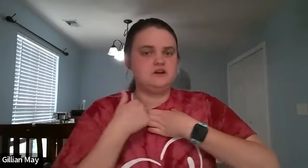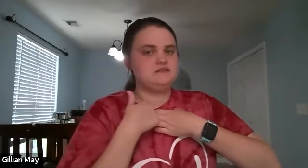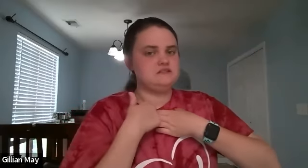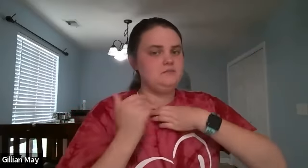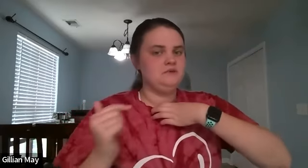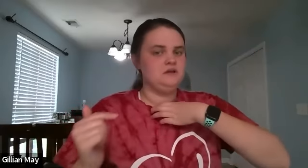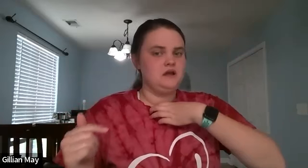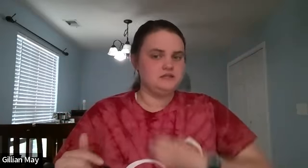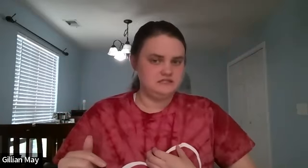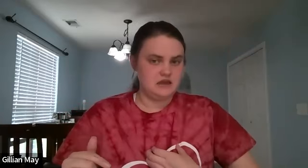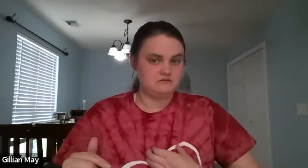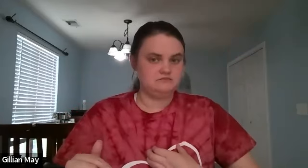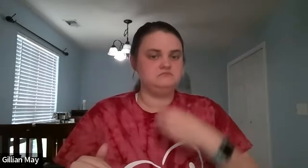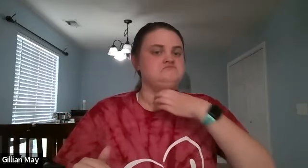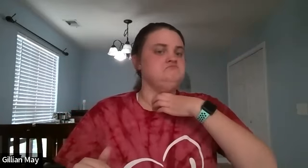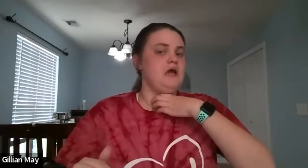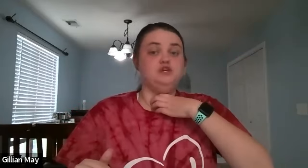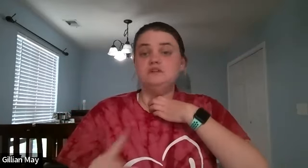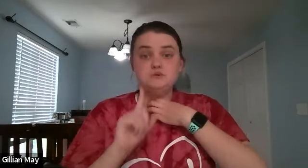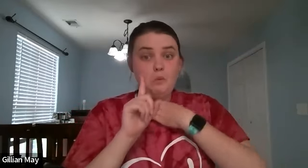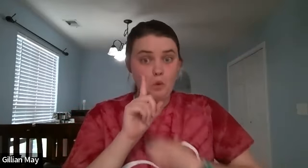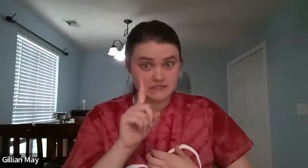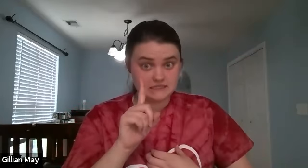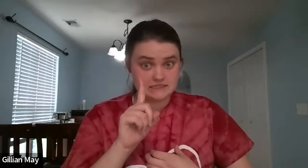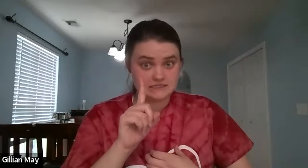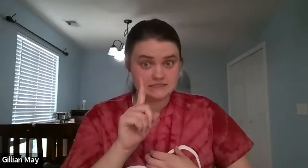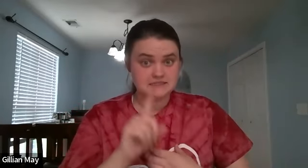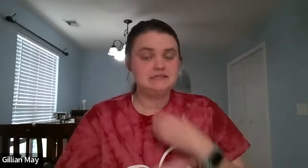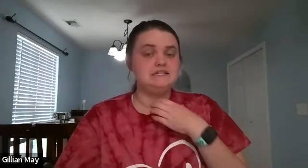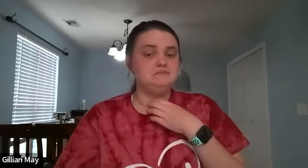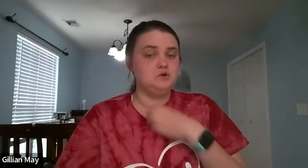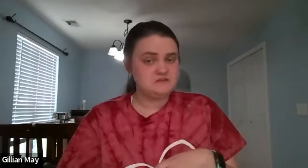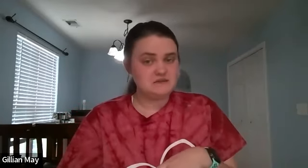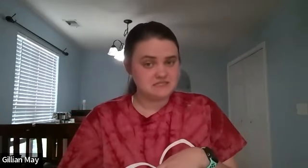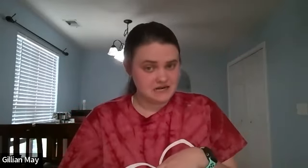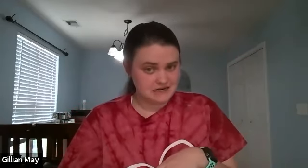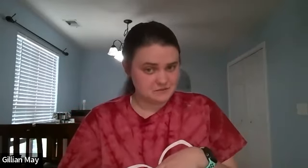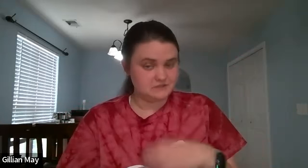at the top, down, and you only do it once. Multiple times is not a nice word.